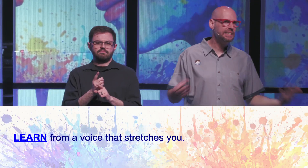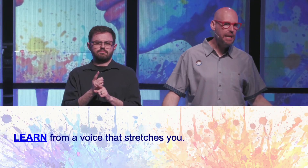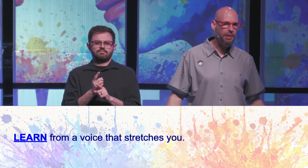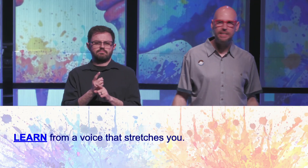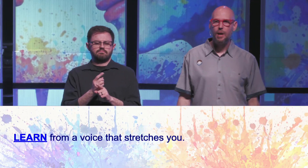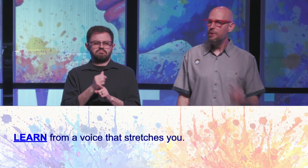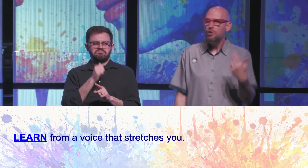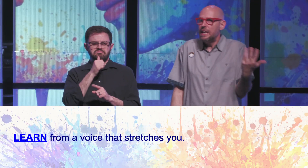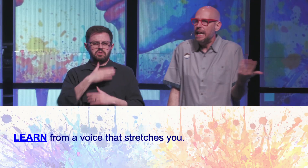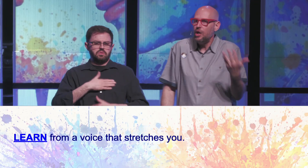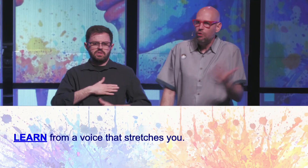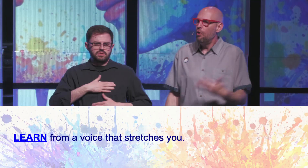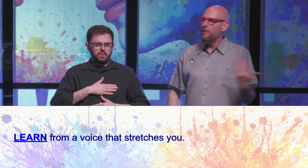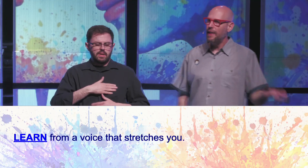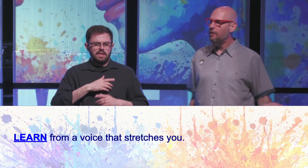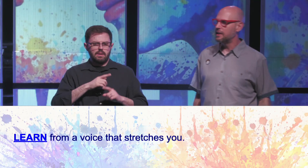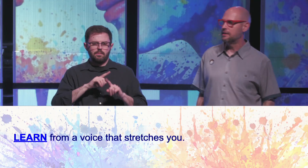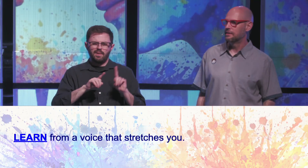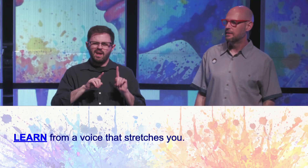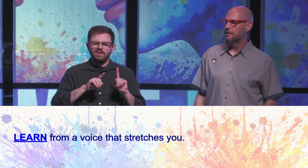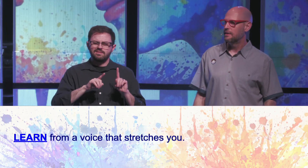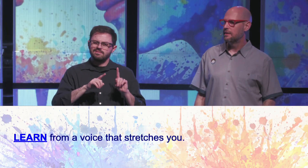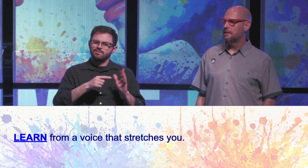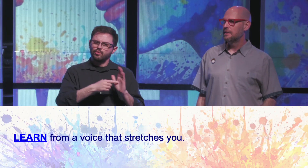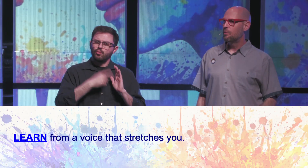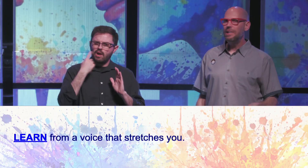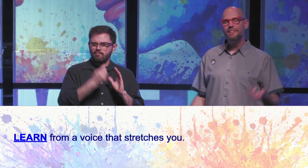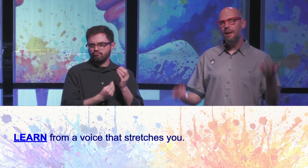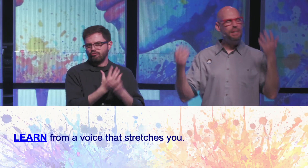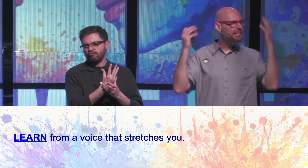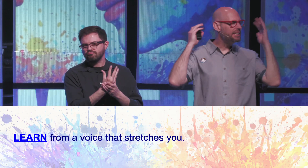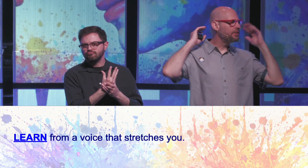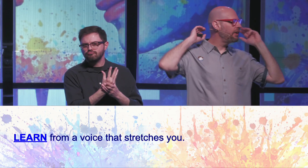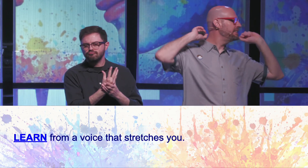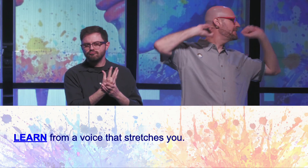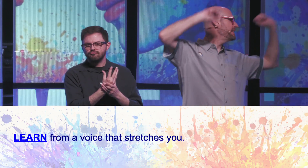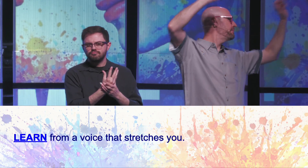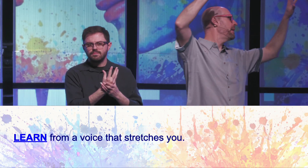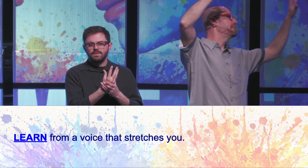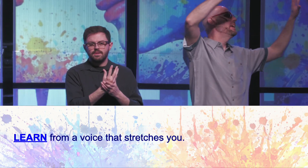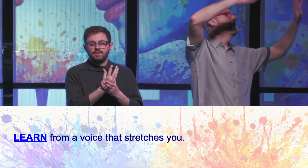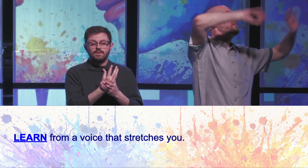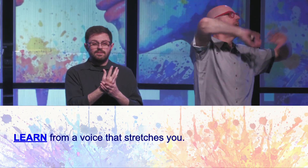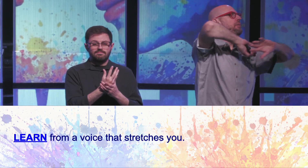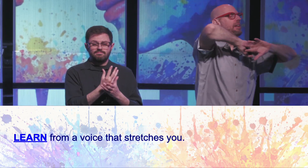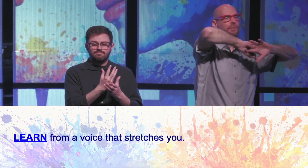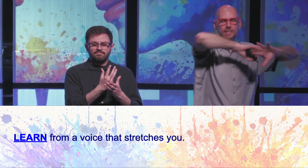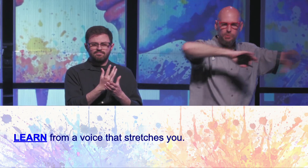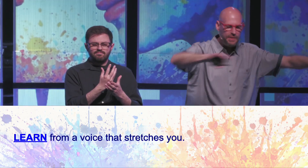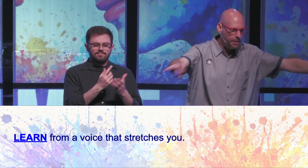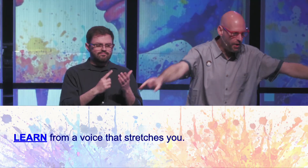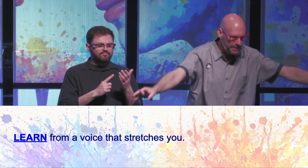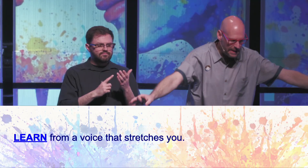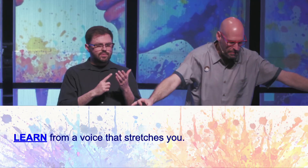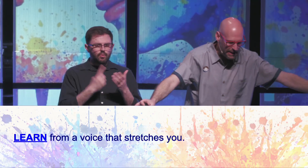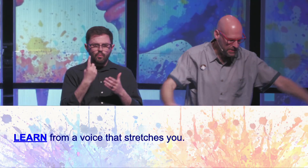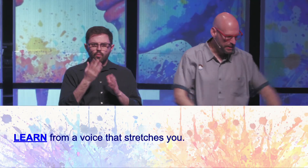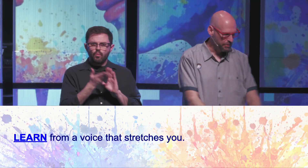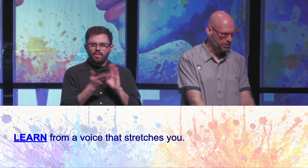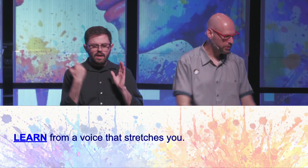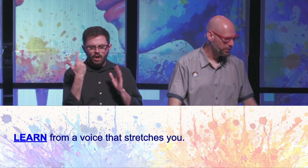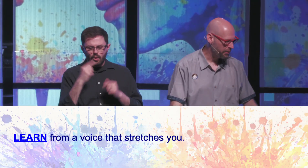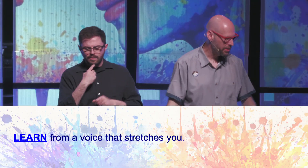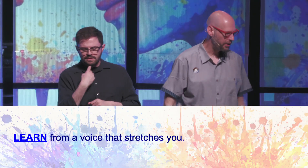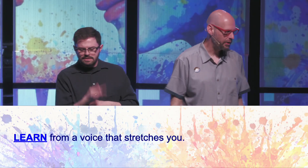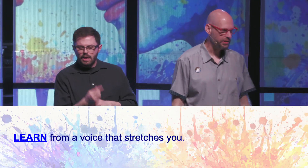It's destabilizing, but you can't grow without it. It's the craziest thing. Sometimes this is one thing I would always say to my kids when